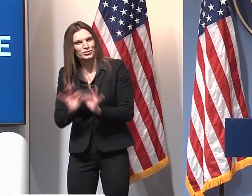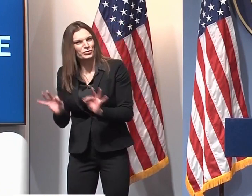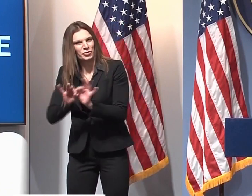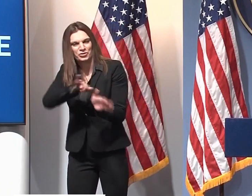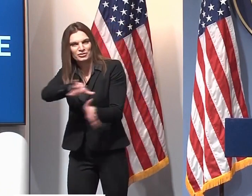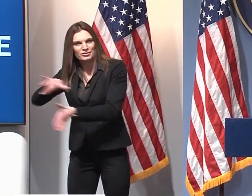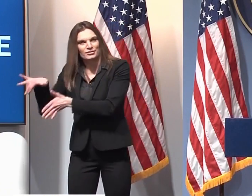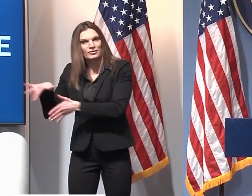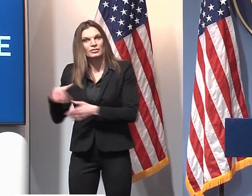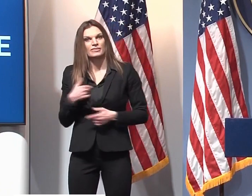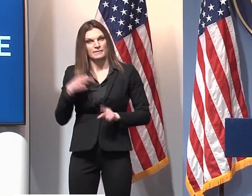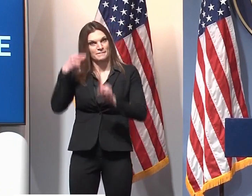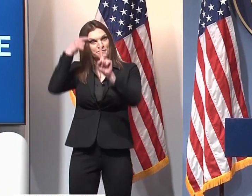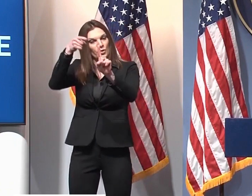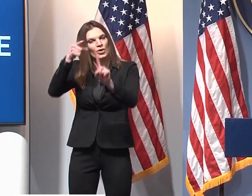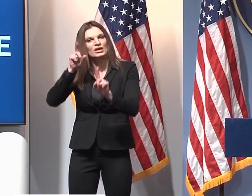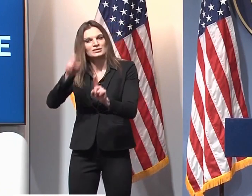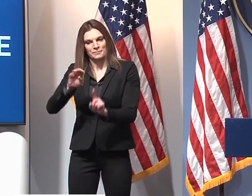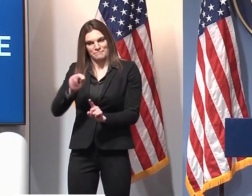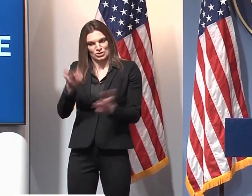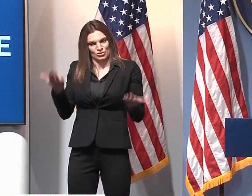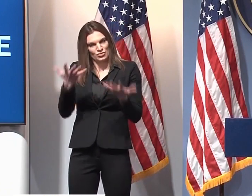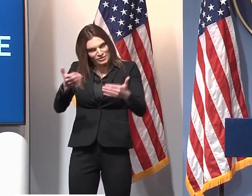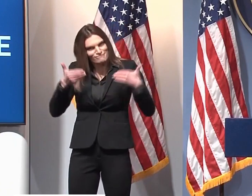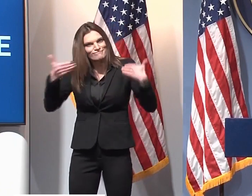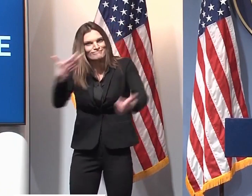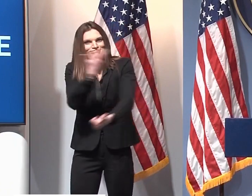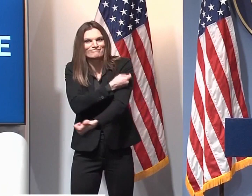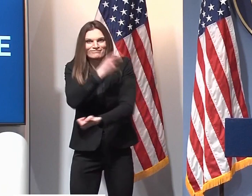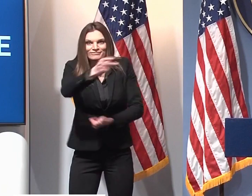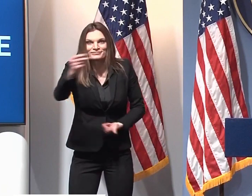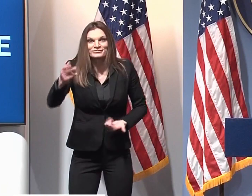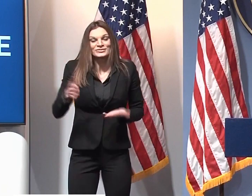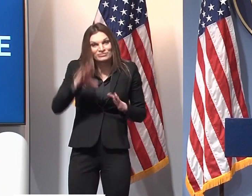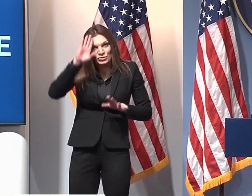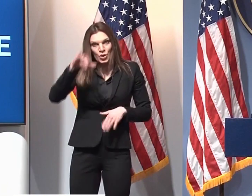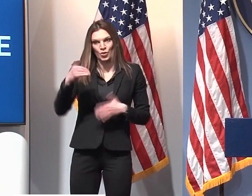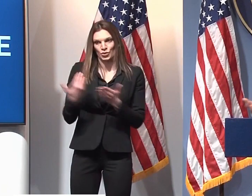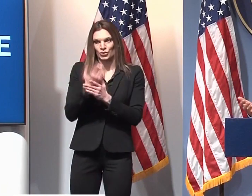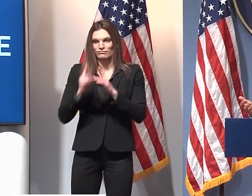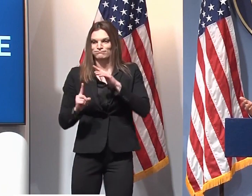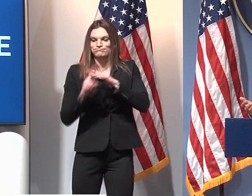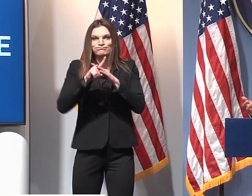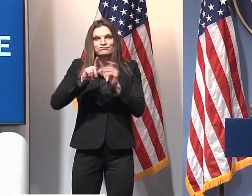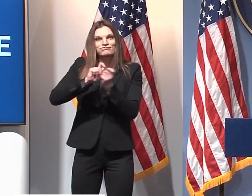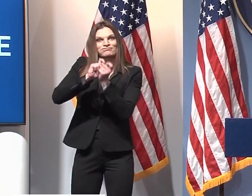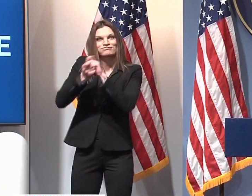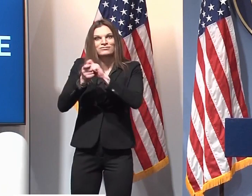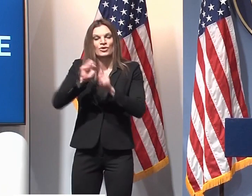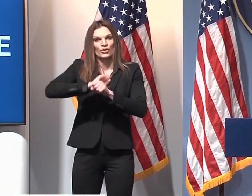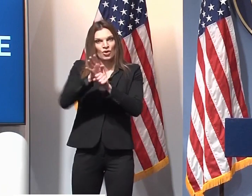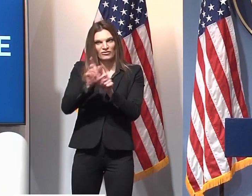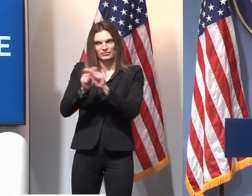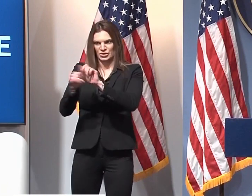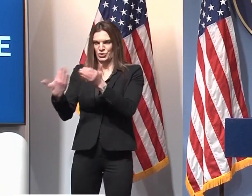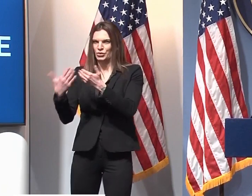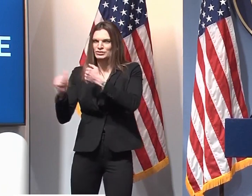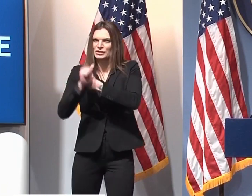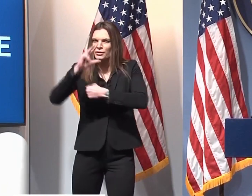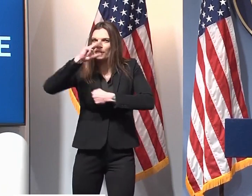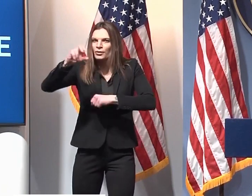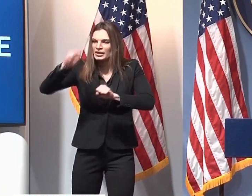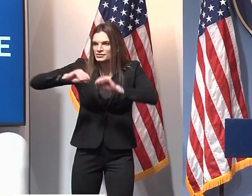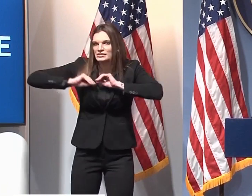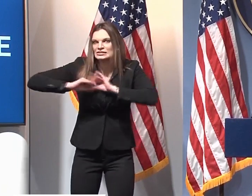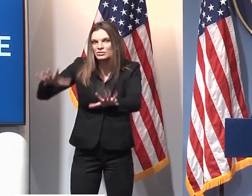many Michiganders as possible when a more contagious strain of COVID-19 is already spreading.